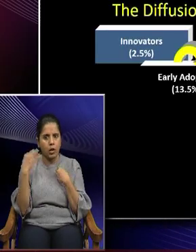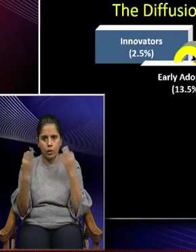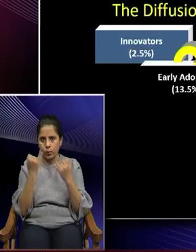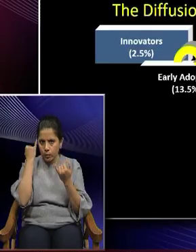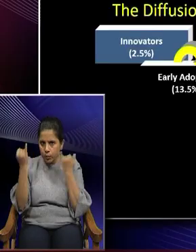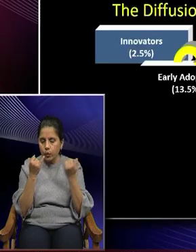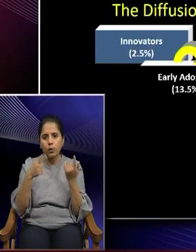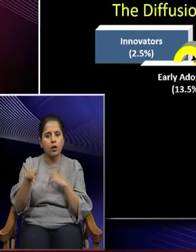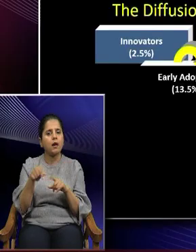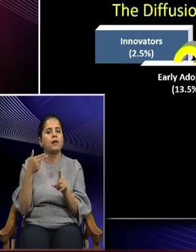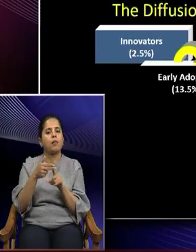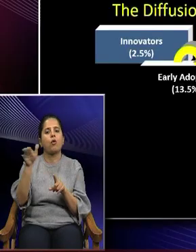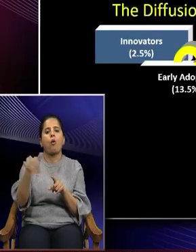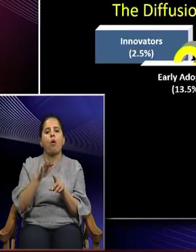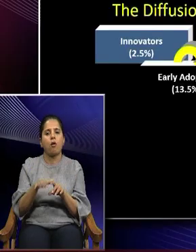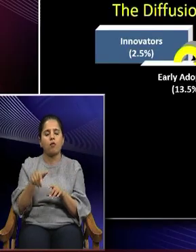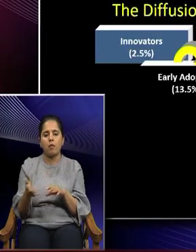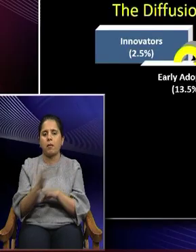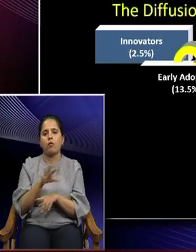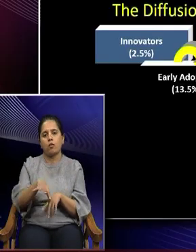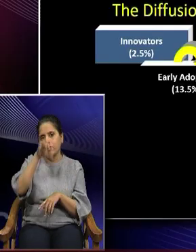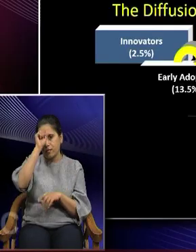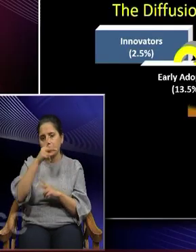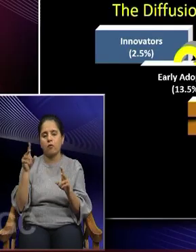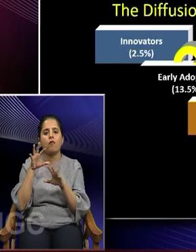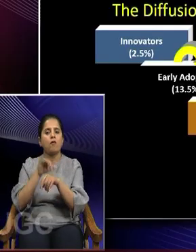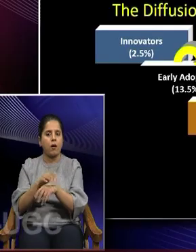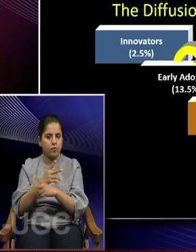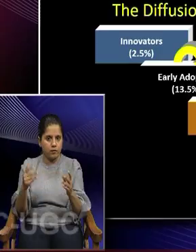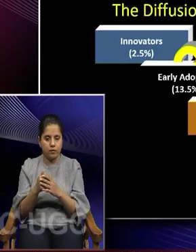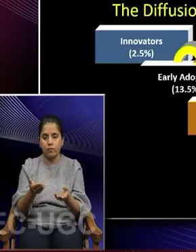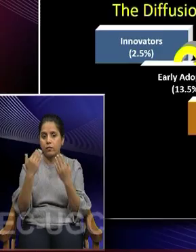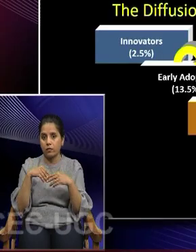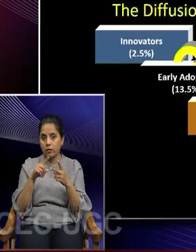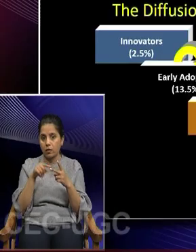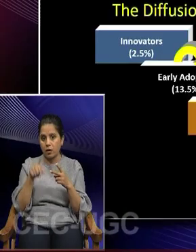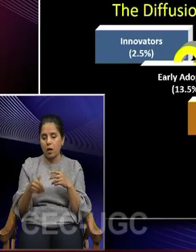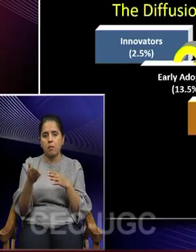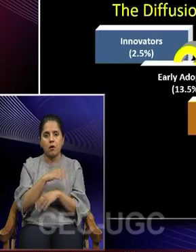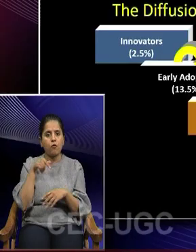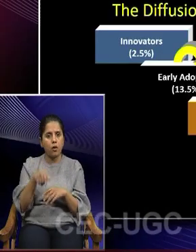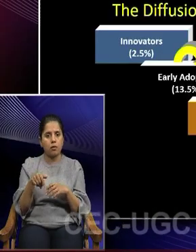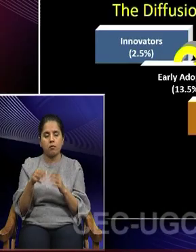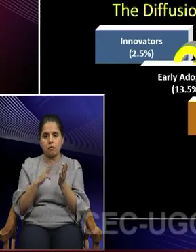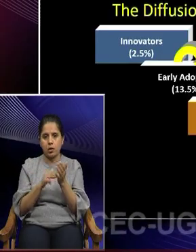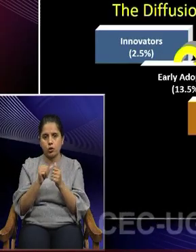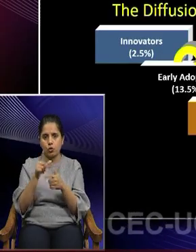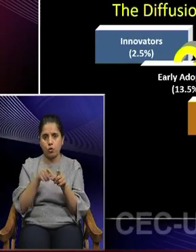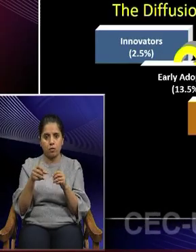So they are being called as early adopters. Then comes the stage of early majority, which